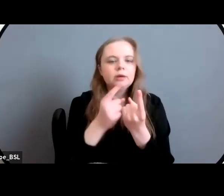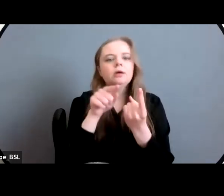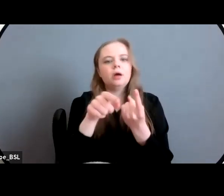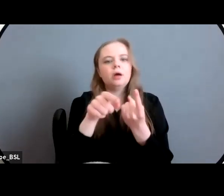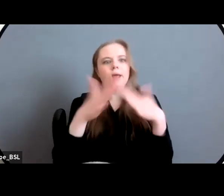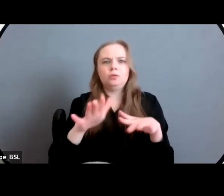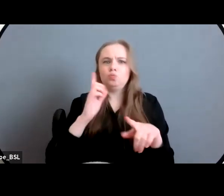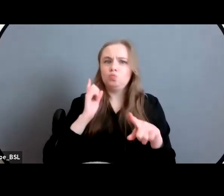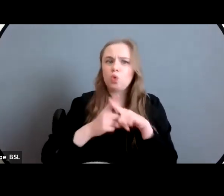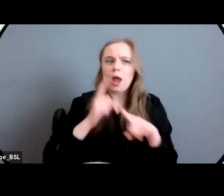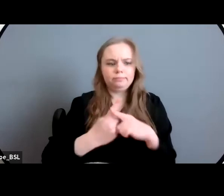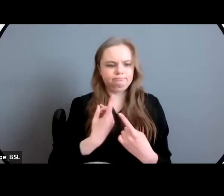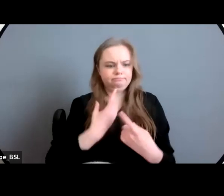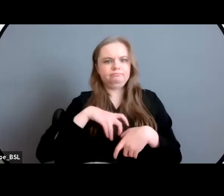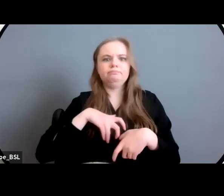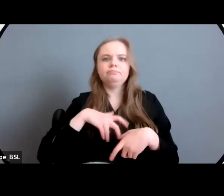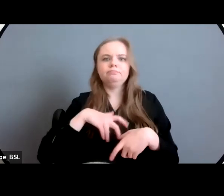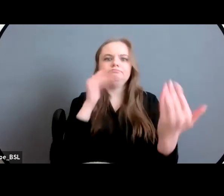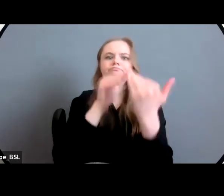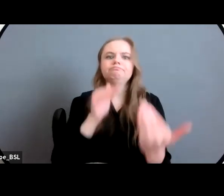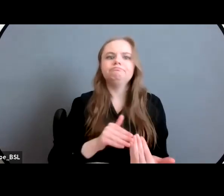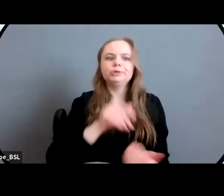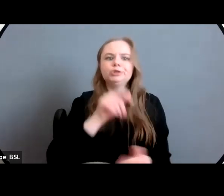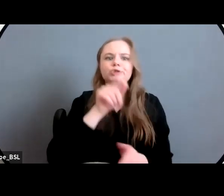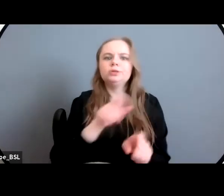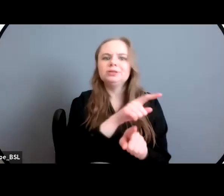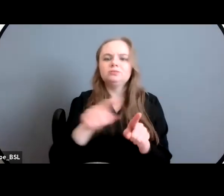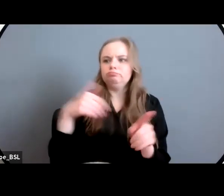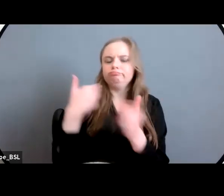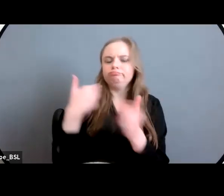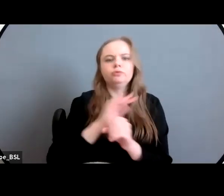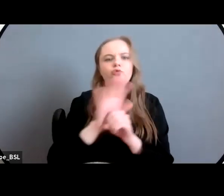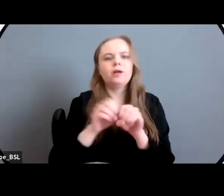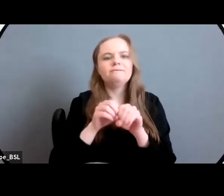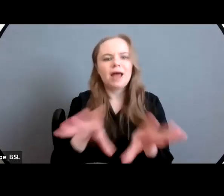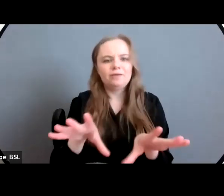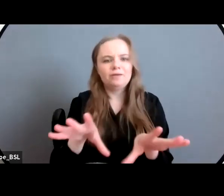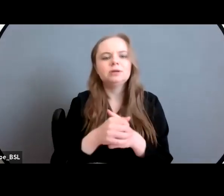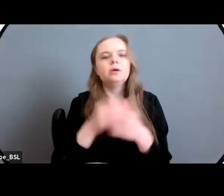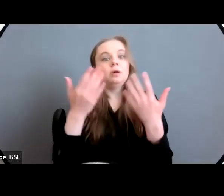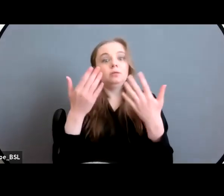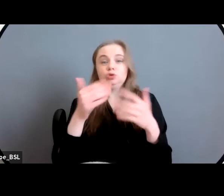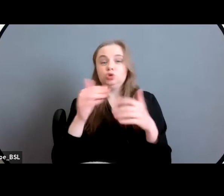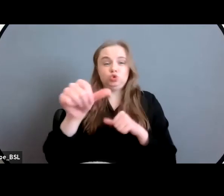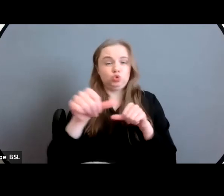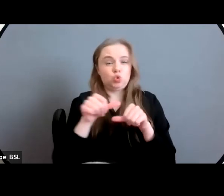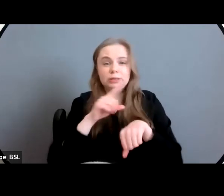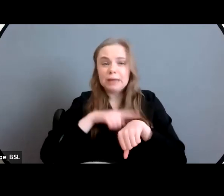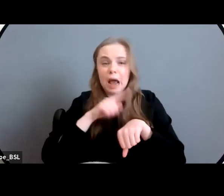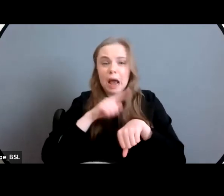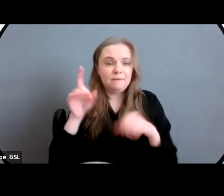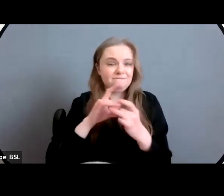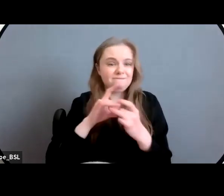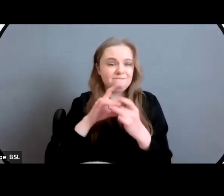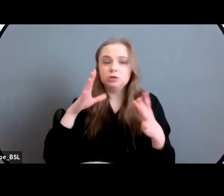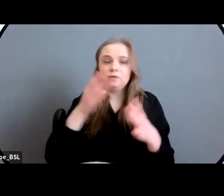quickly to the changing needs required by COVID. And we have seen things achieved in the space of a very short amount of time, within a few weeks, in